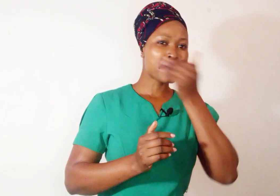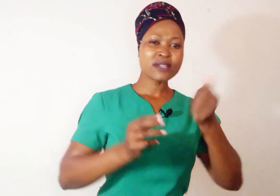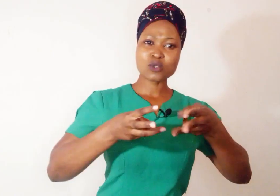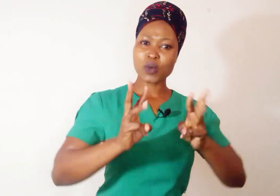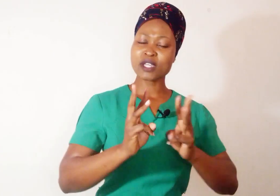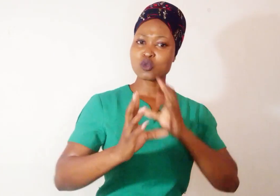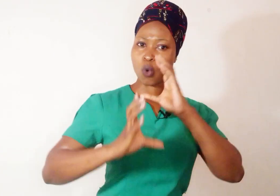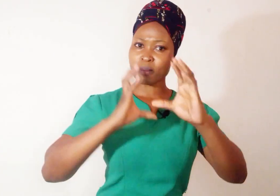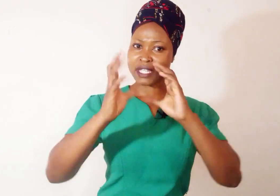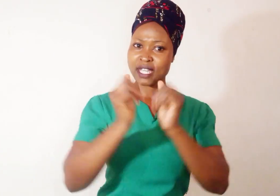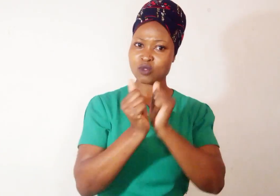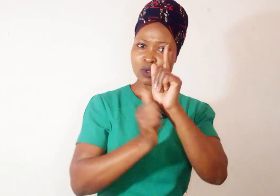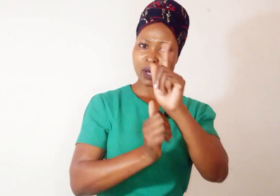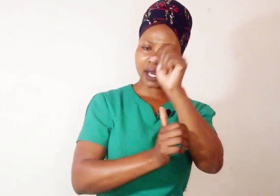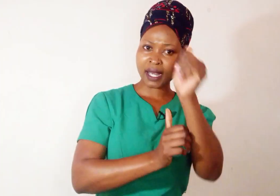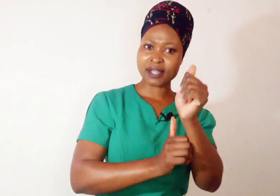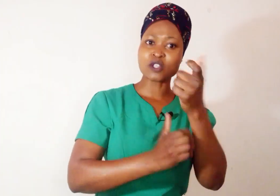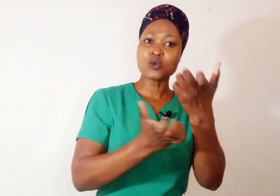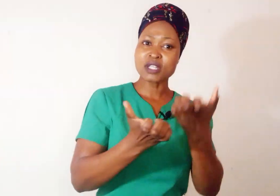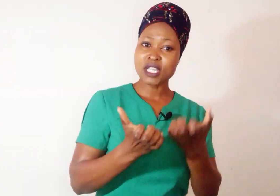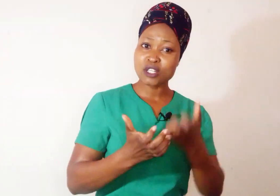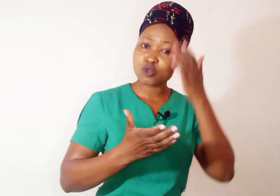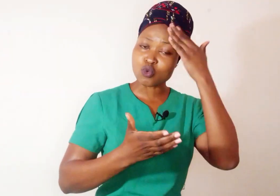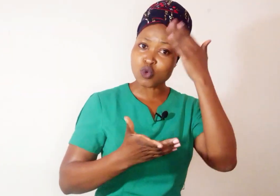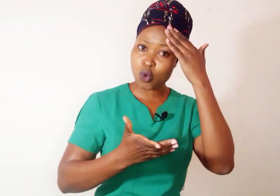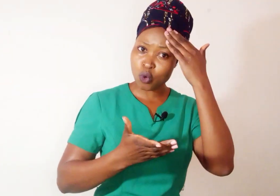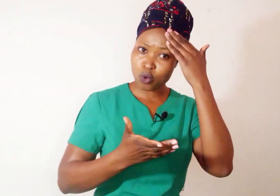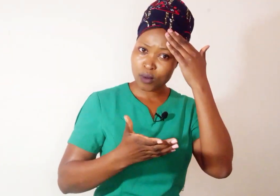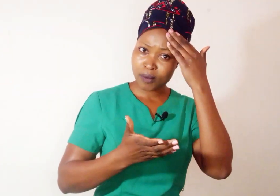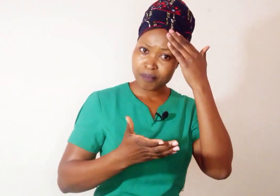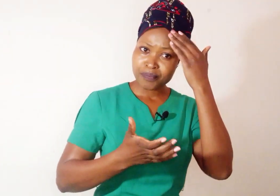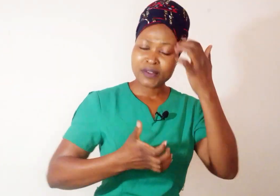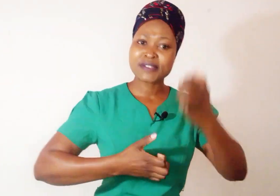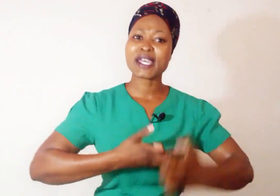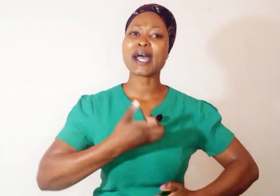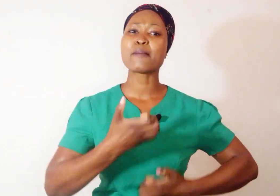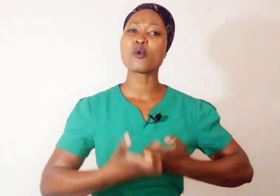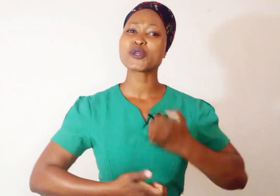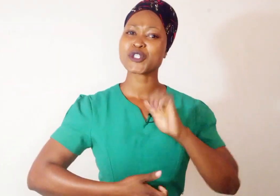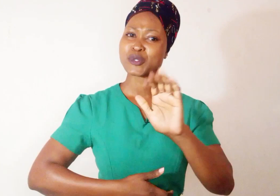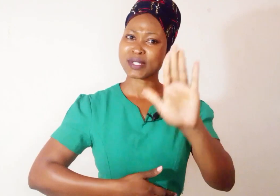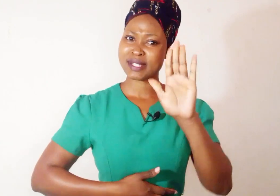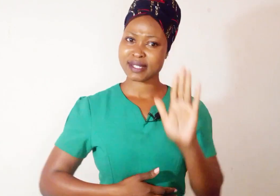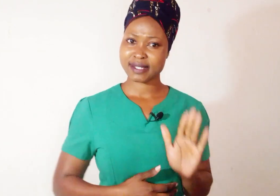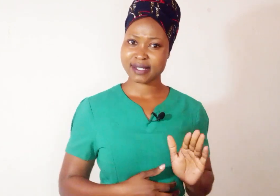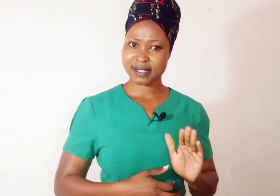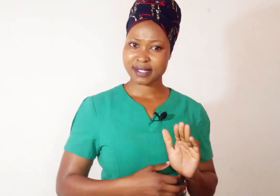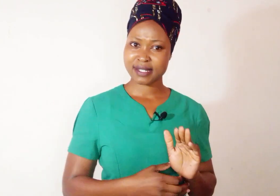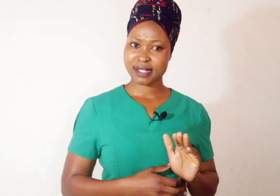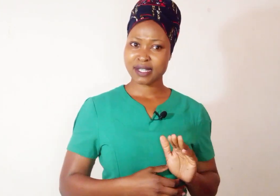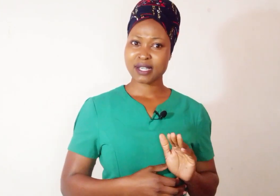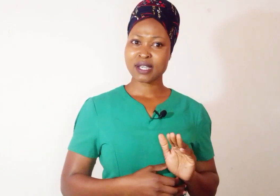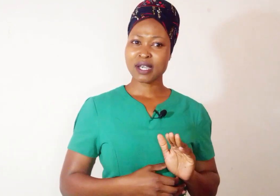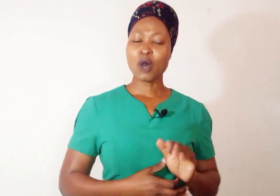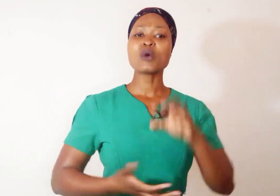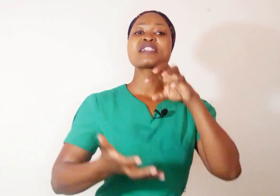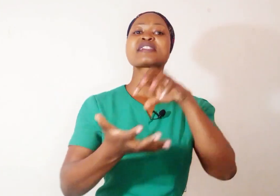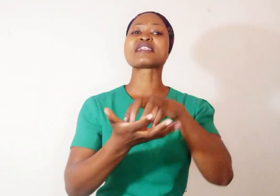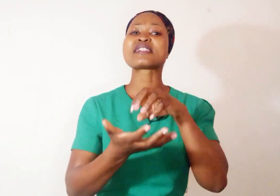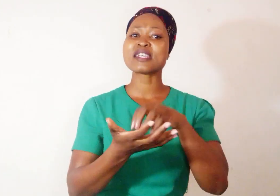best way to communicate with one another, you need to know their emotions. What is the state